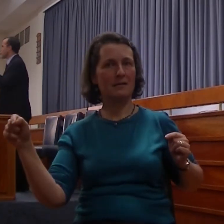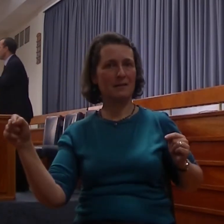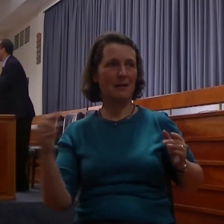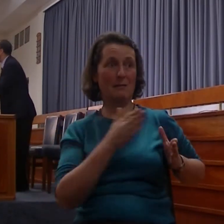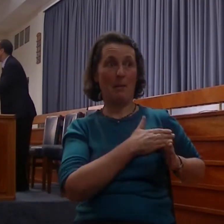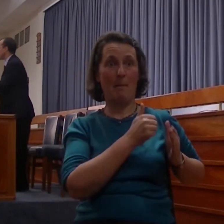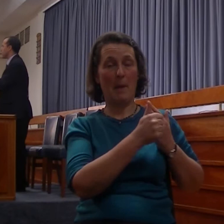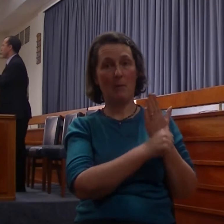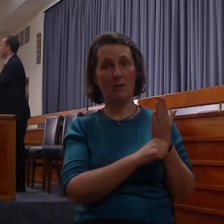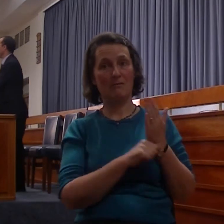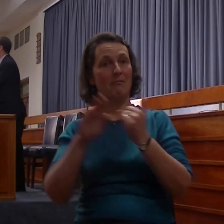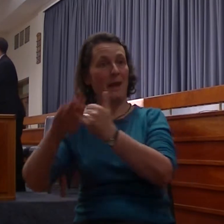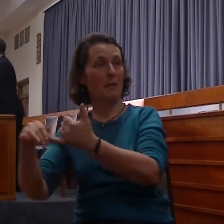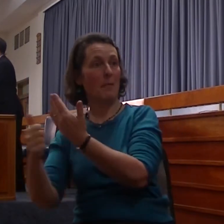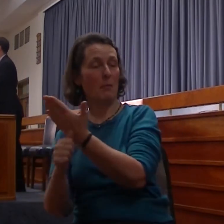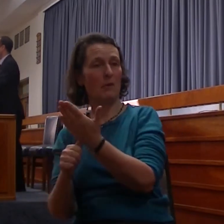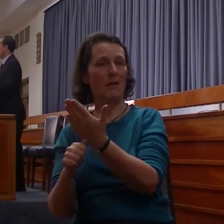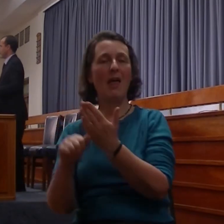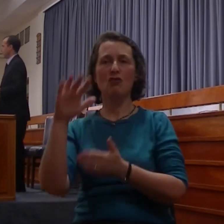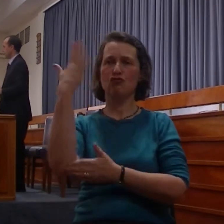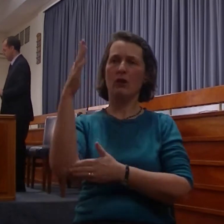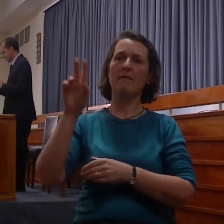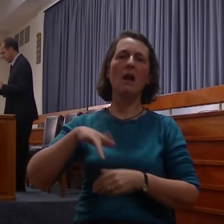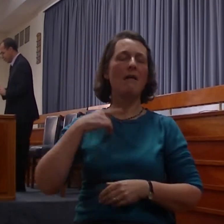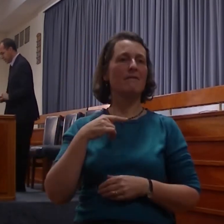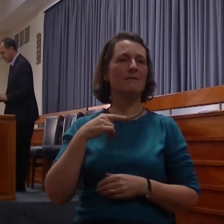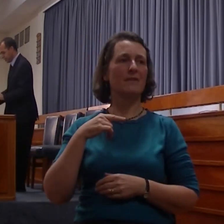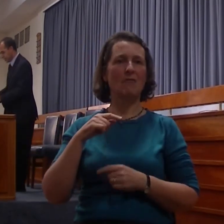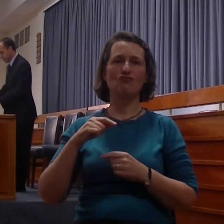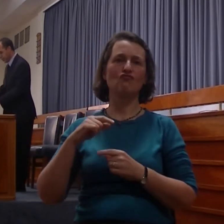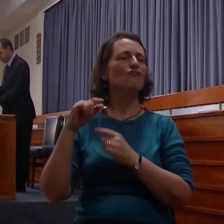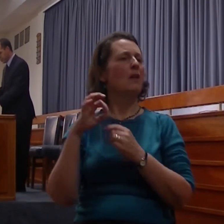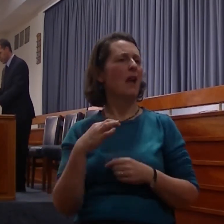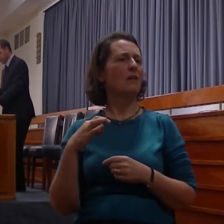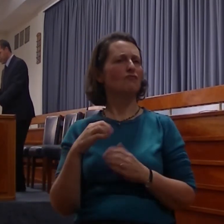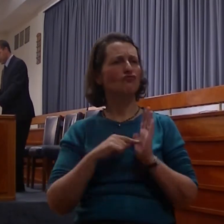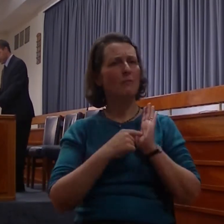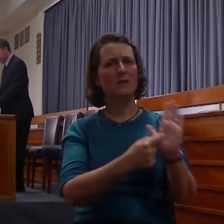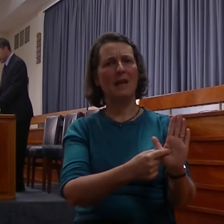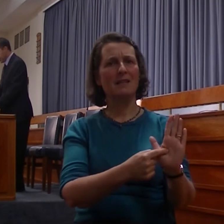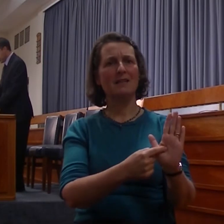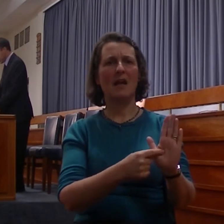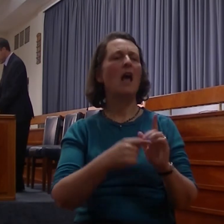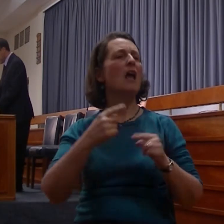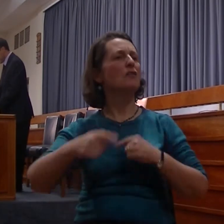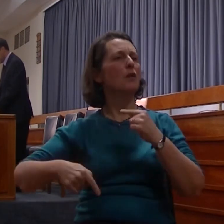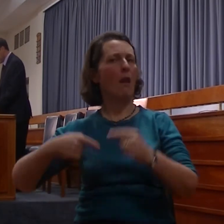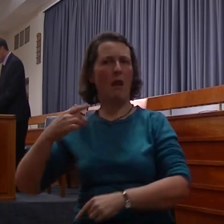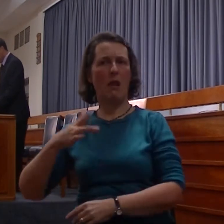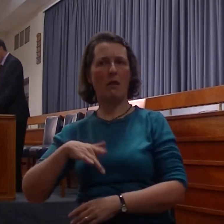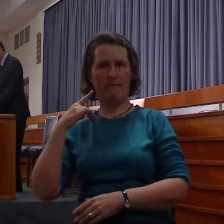We have no time to explain more on that. But it's interesting, the tree of life symbolizes eternal